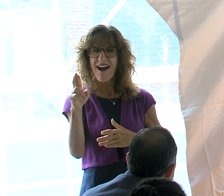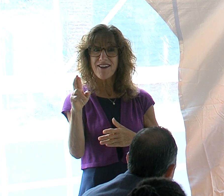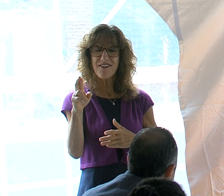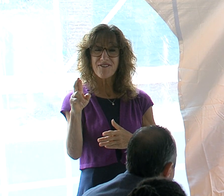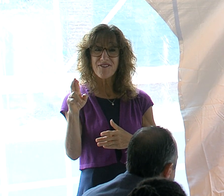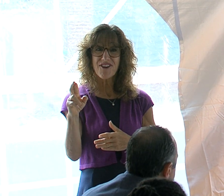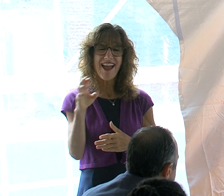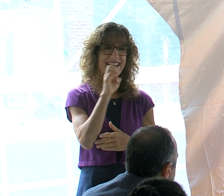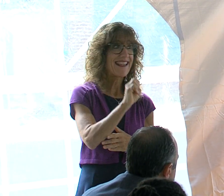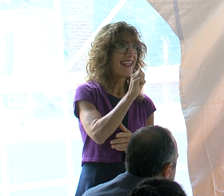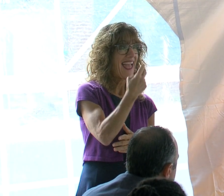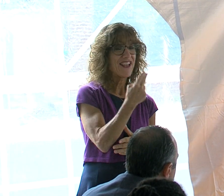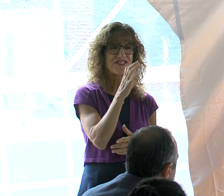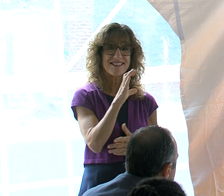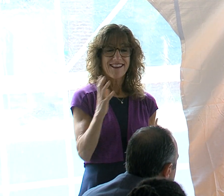EHC come together